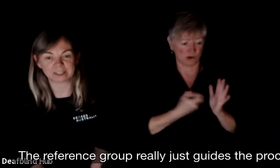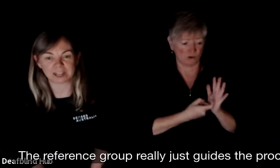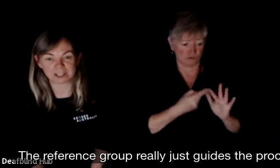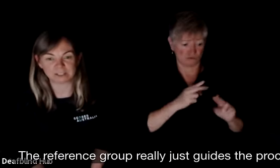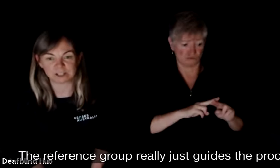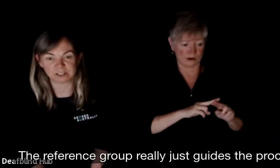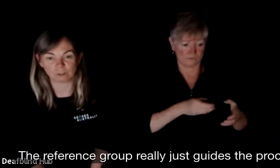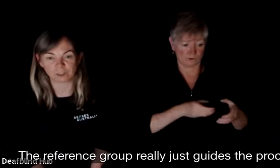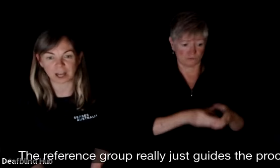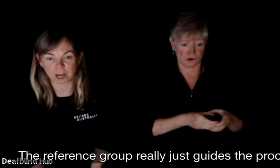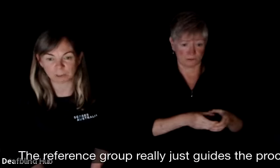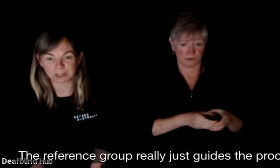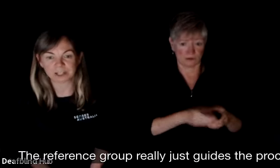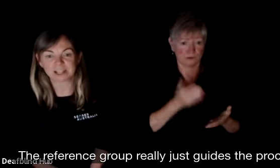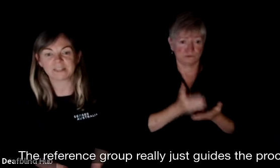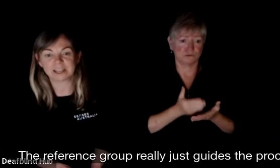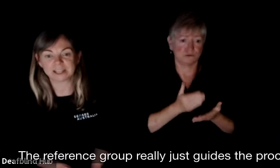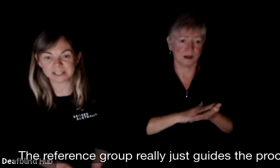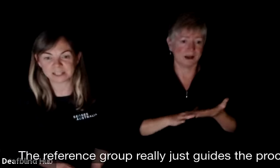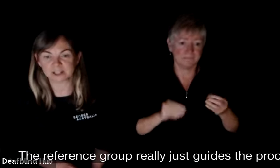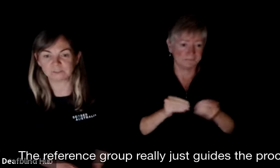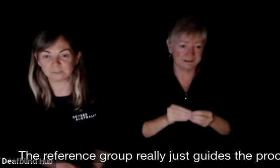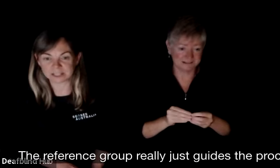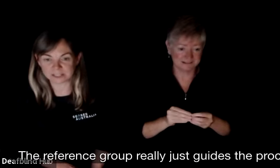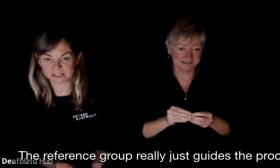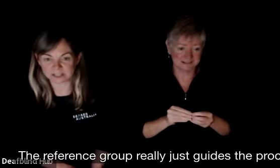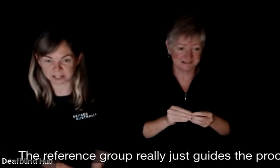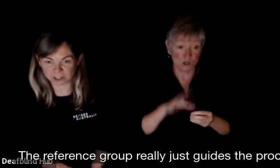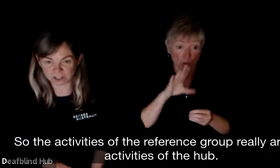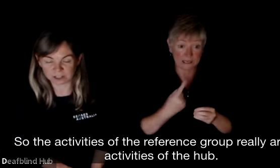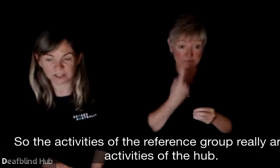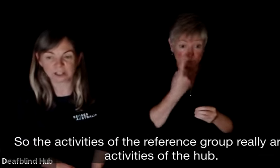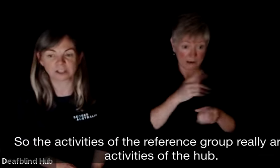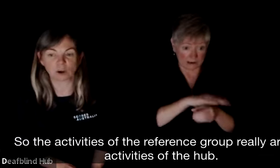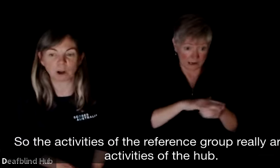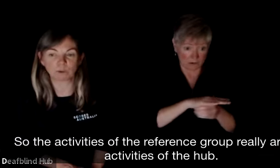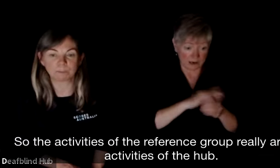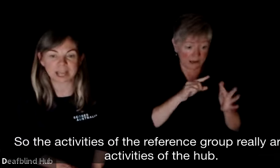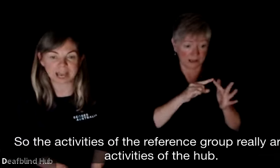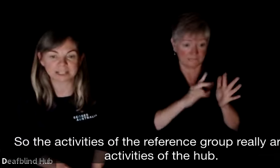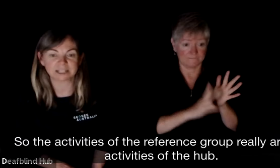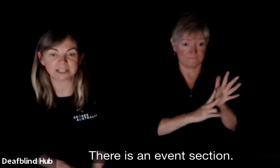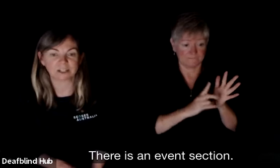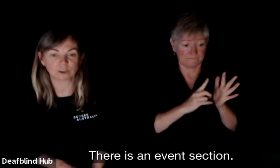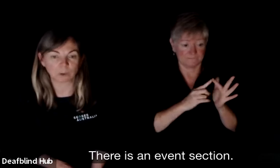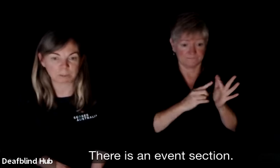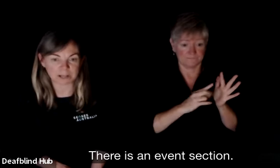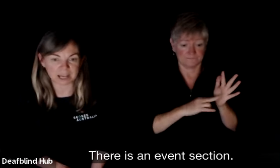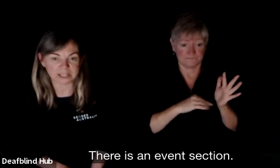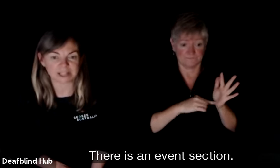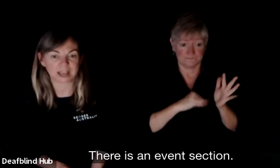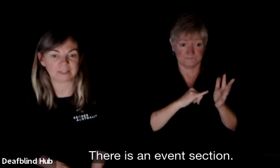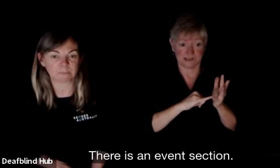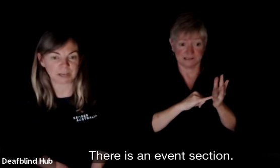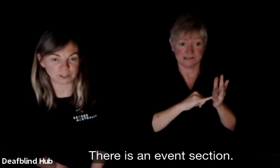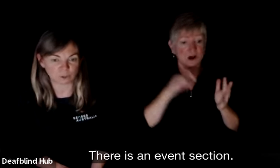really are the activities of the Hub. There is an events section, so I will be adding the